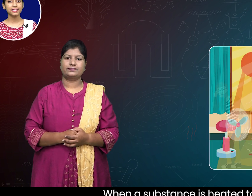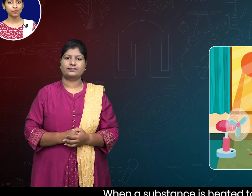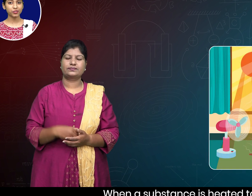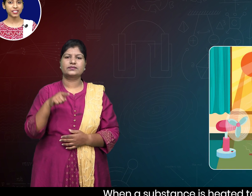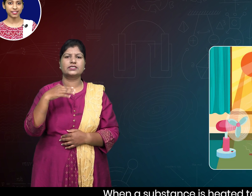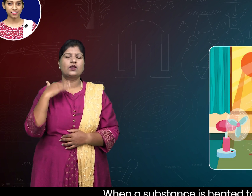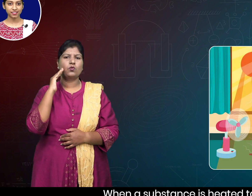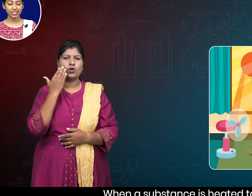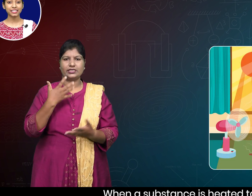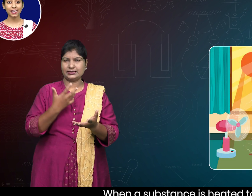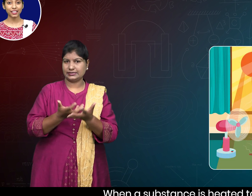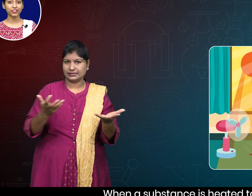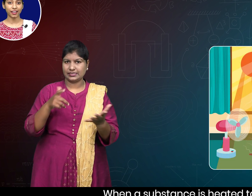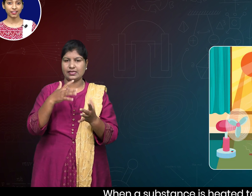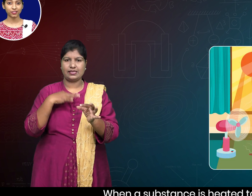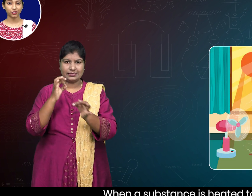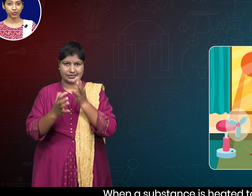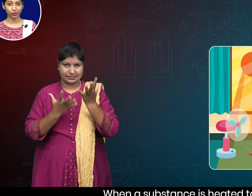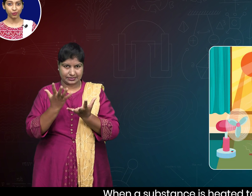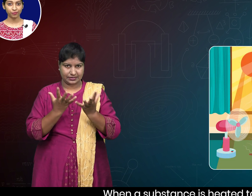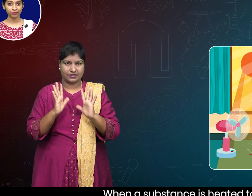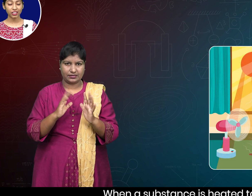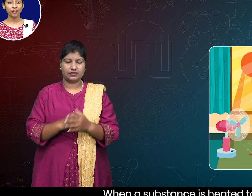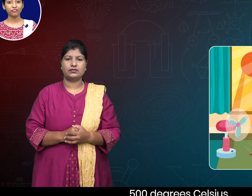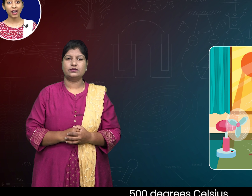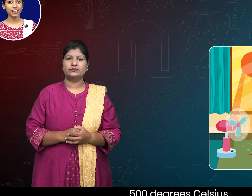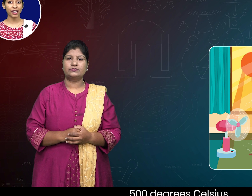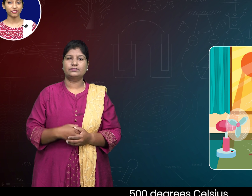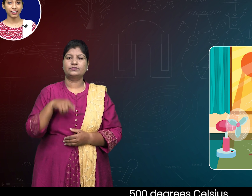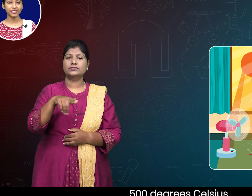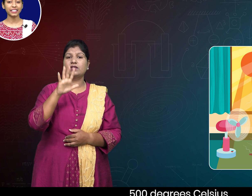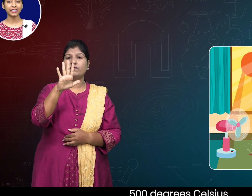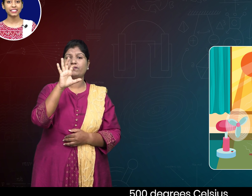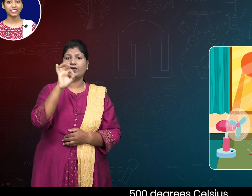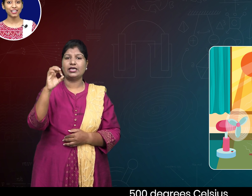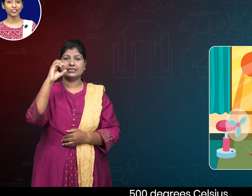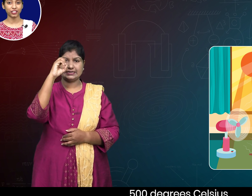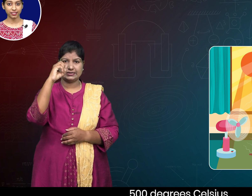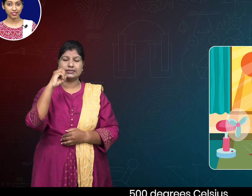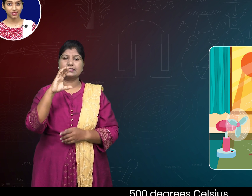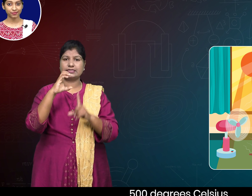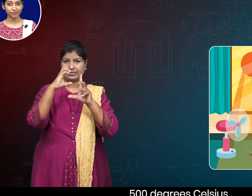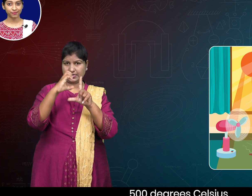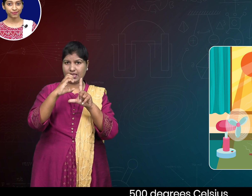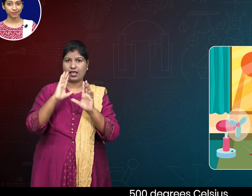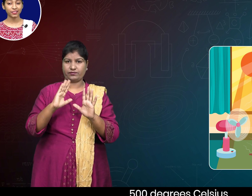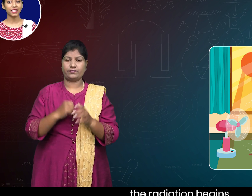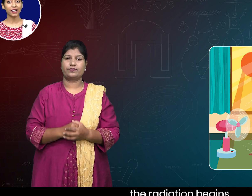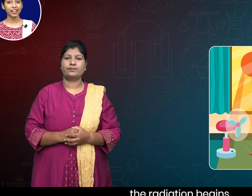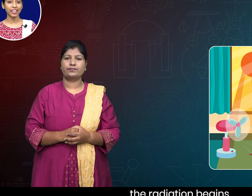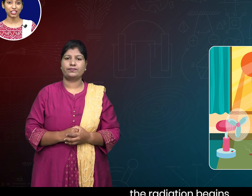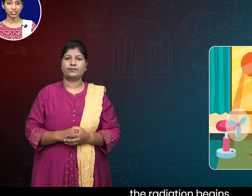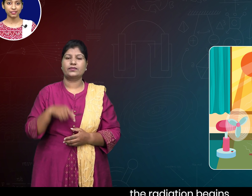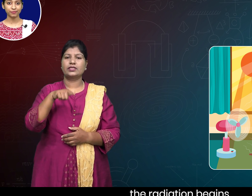When a substance is heated to 500 degrees Celsius,